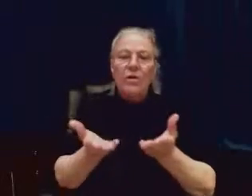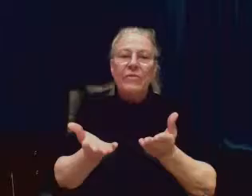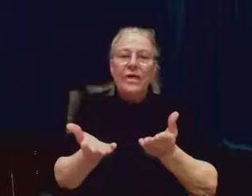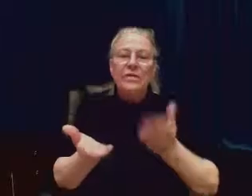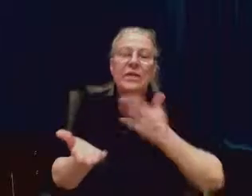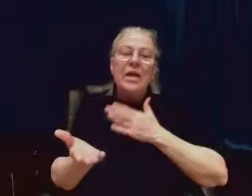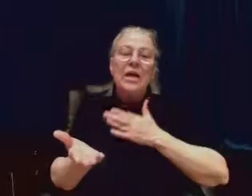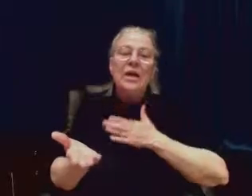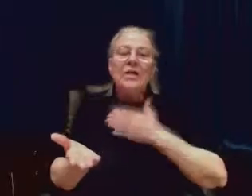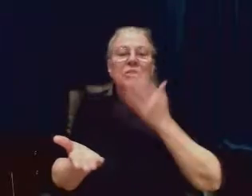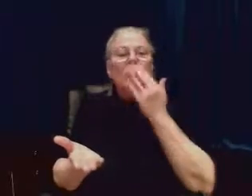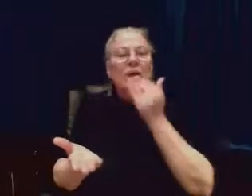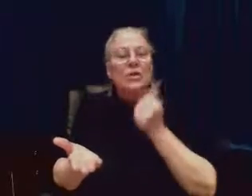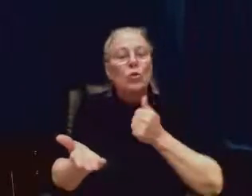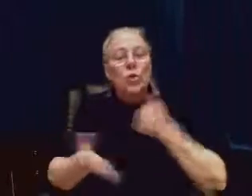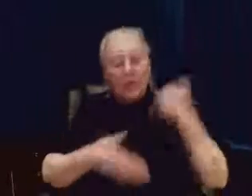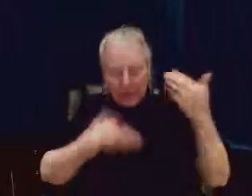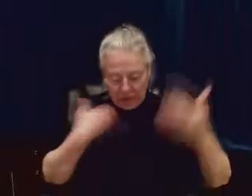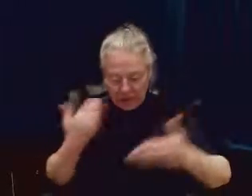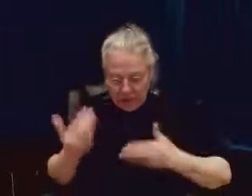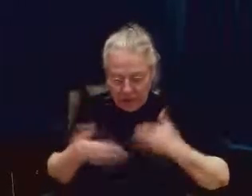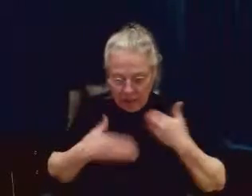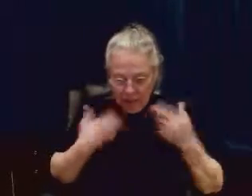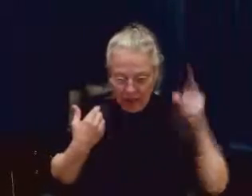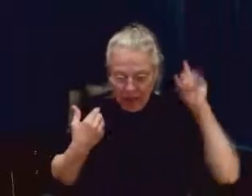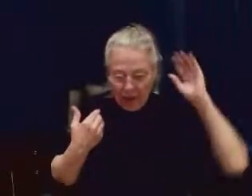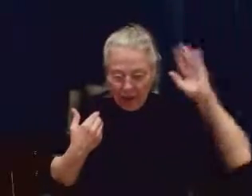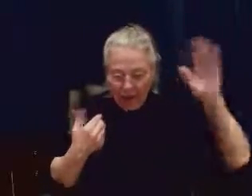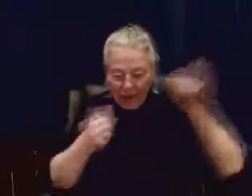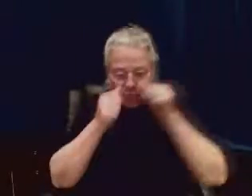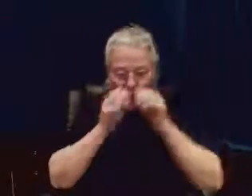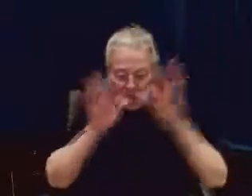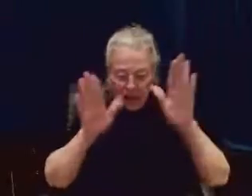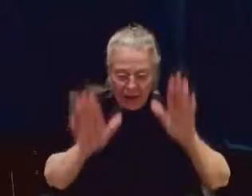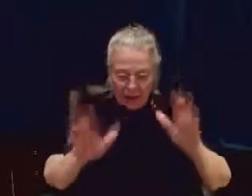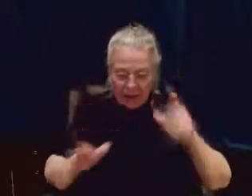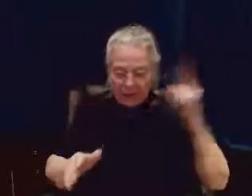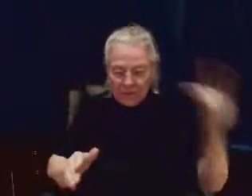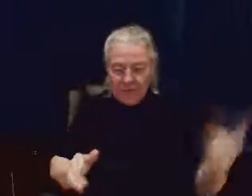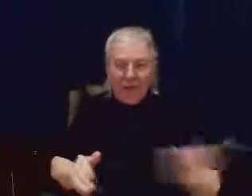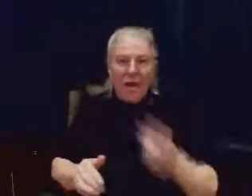service is my sweetest delight. His blessings